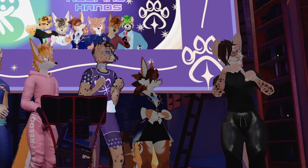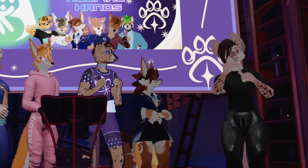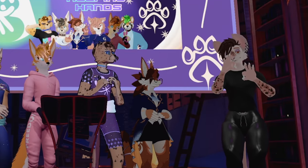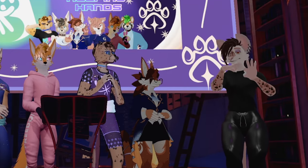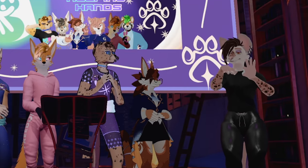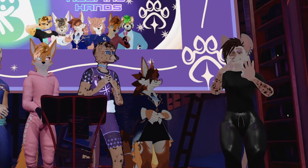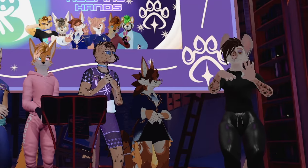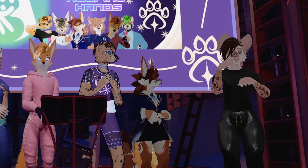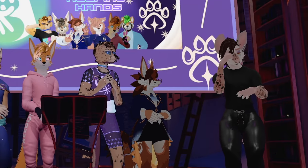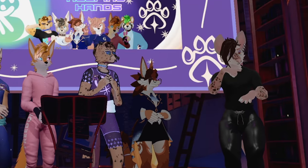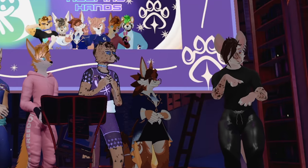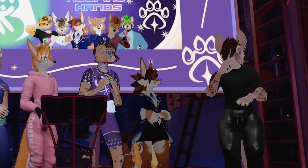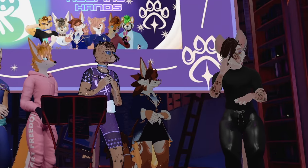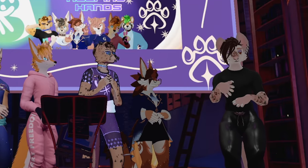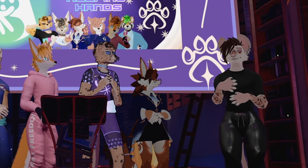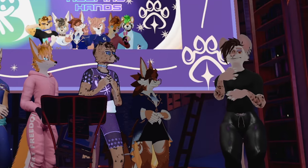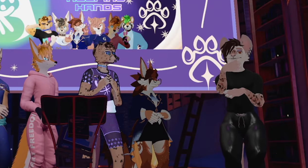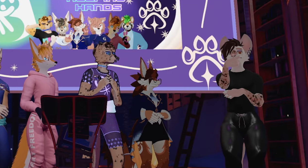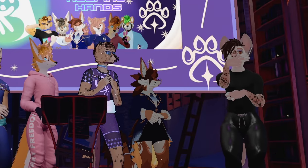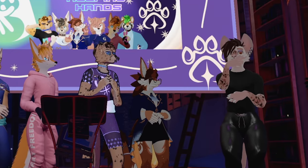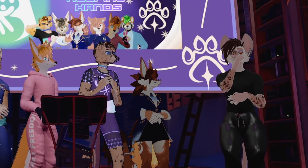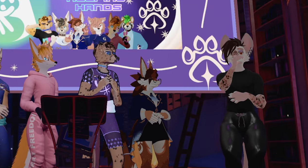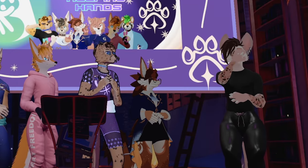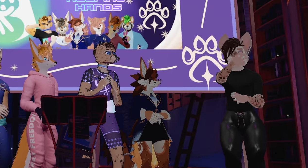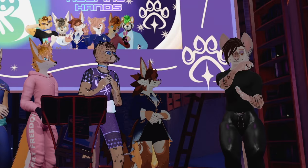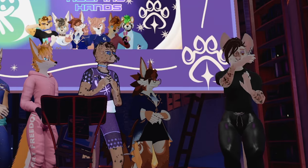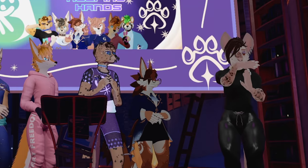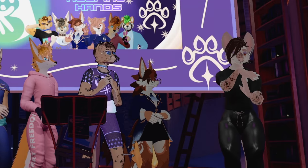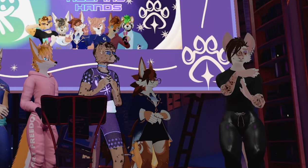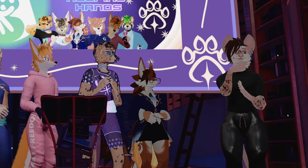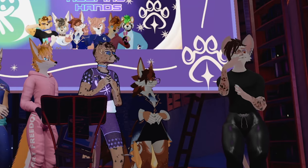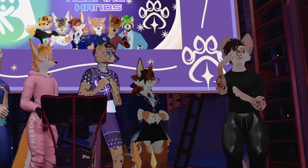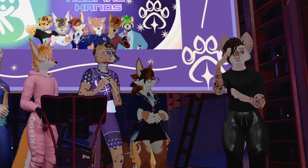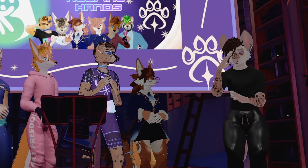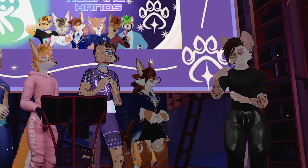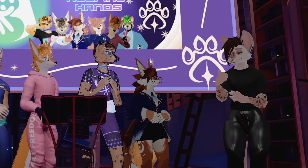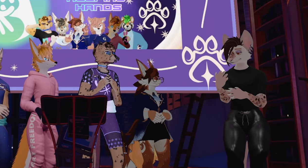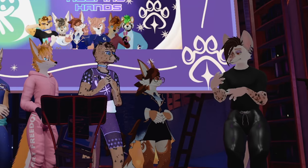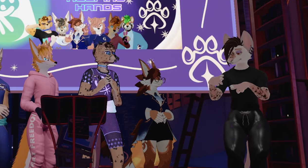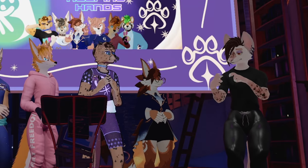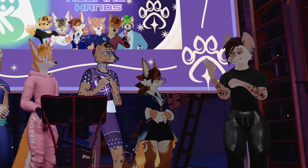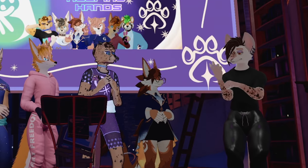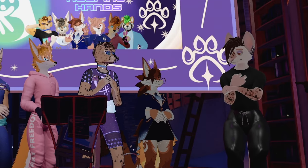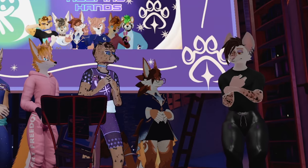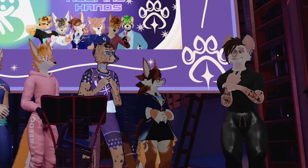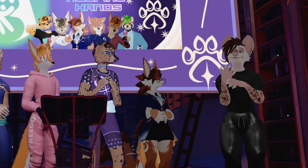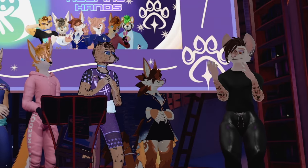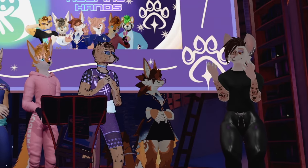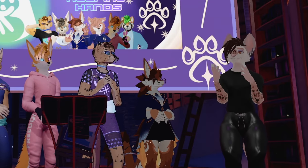So Ghost, and I know other people have used it, have asked, I think on the Twitch stream,